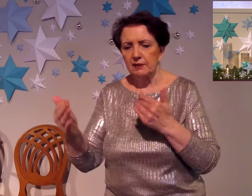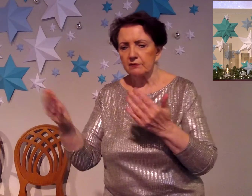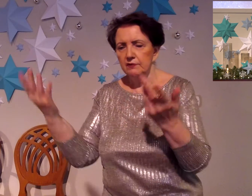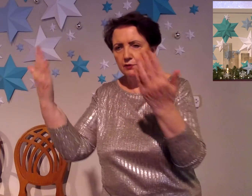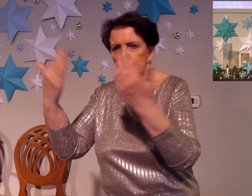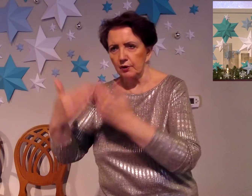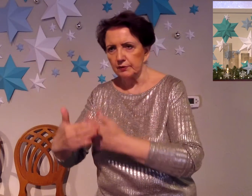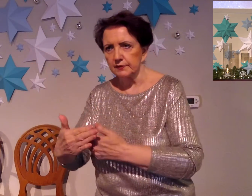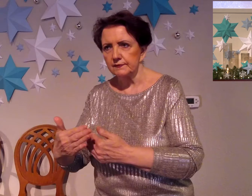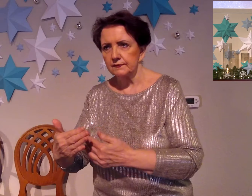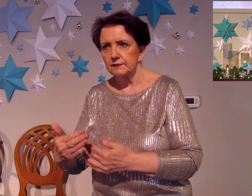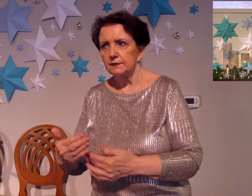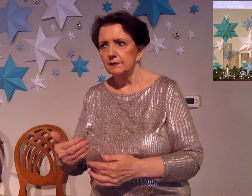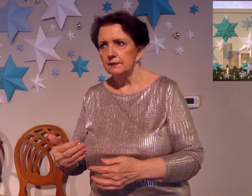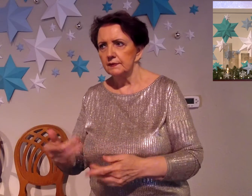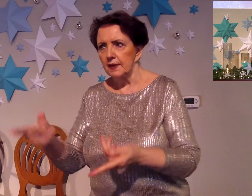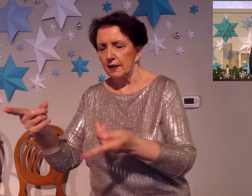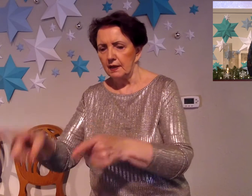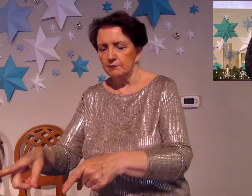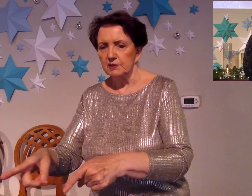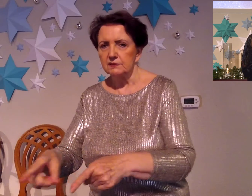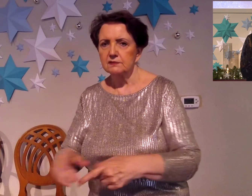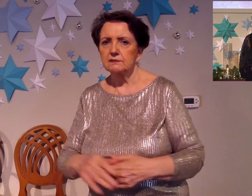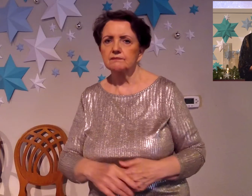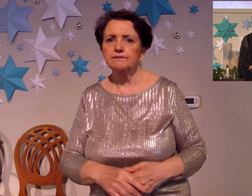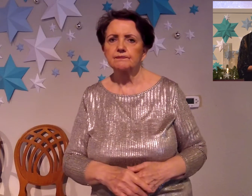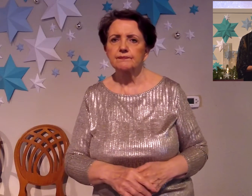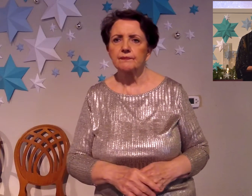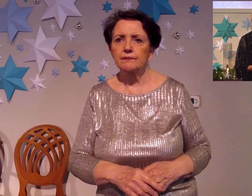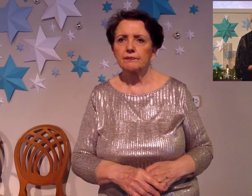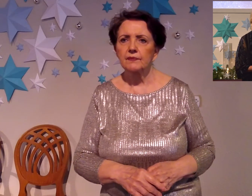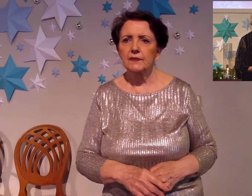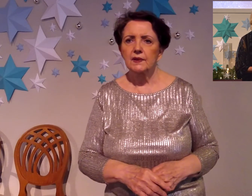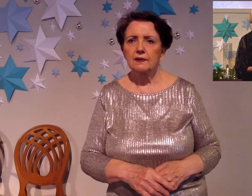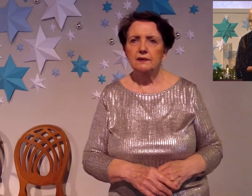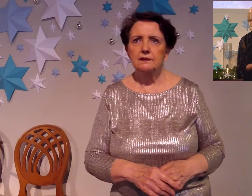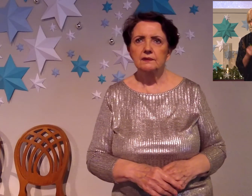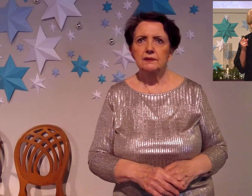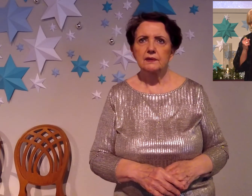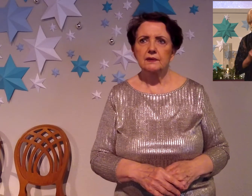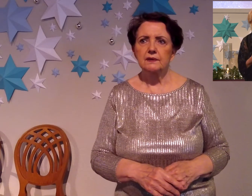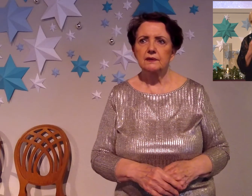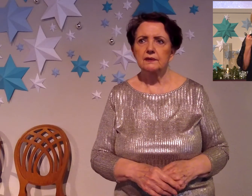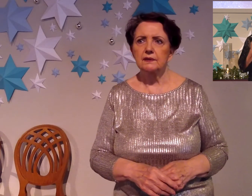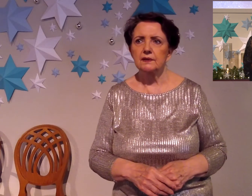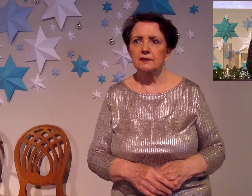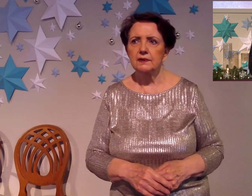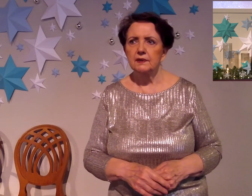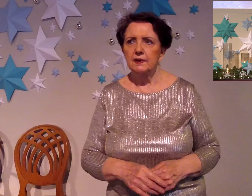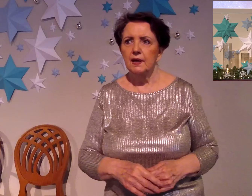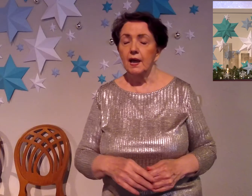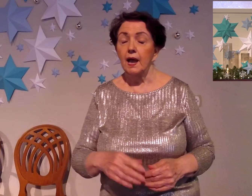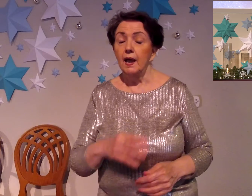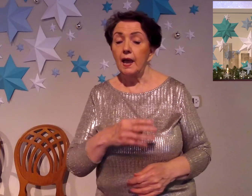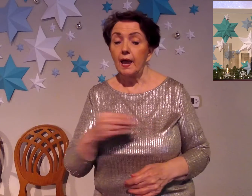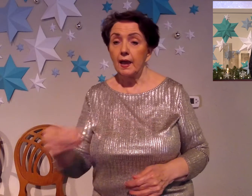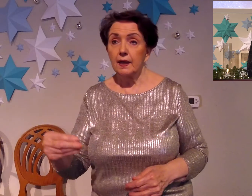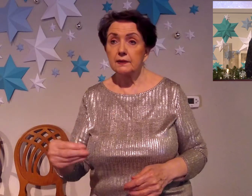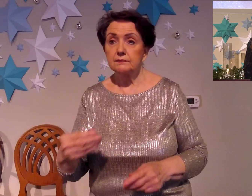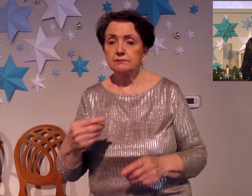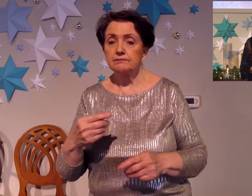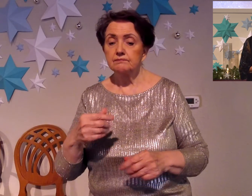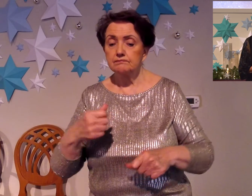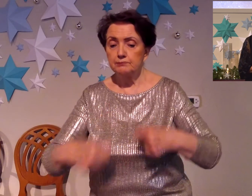in, personally, individually, or collectively. And I think it is beating the drum of